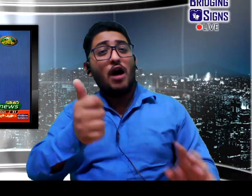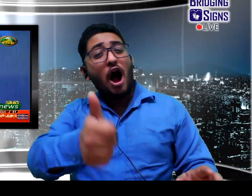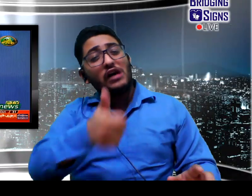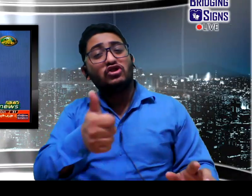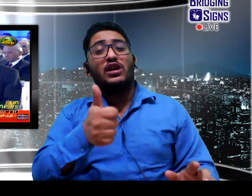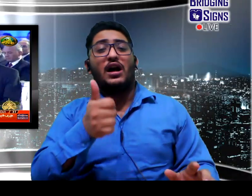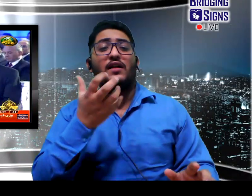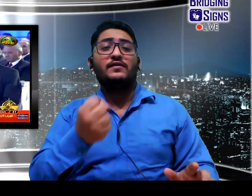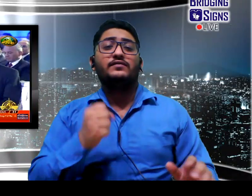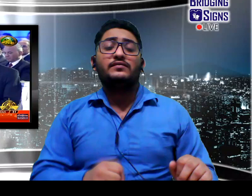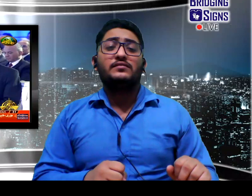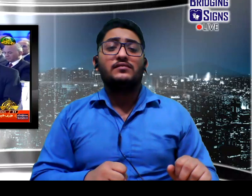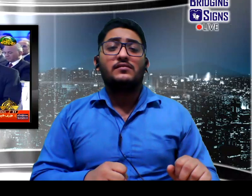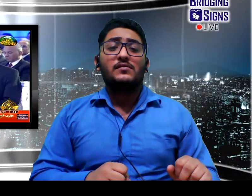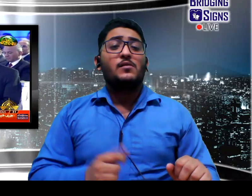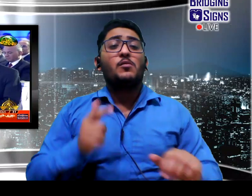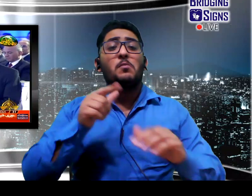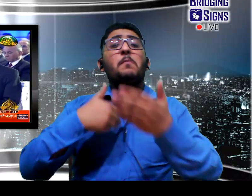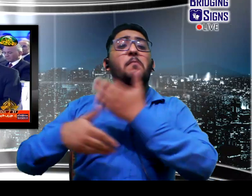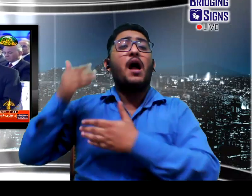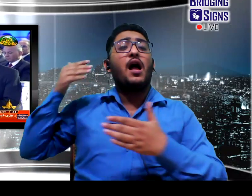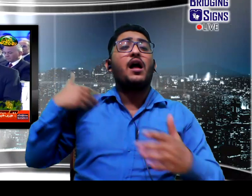And we had